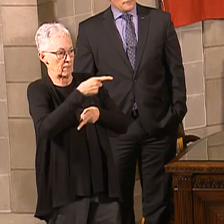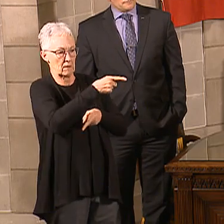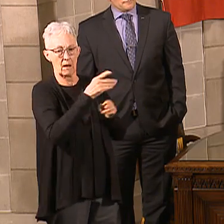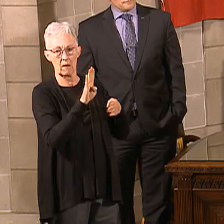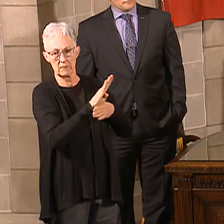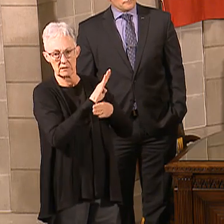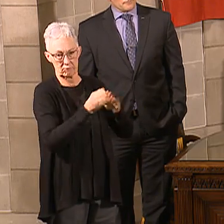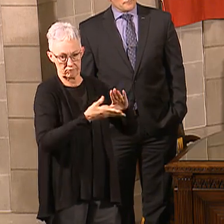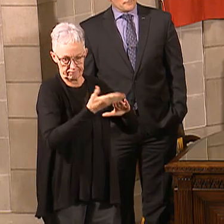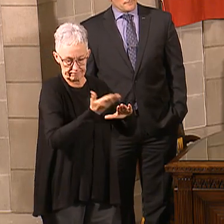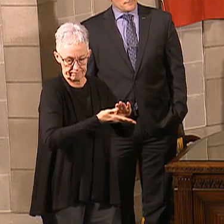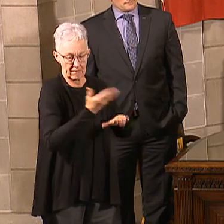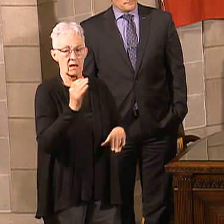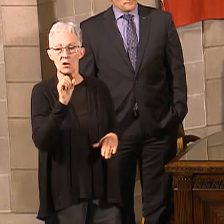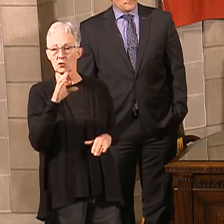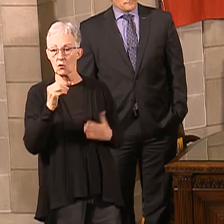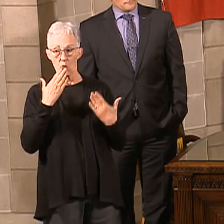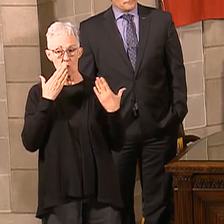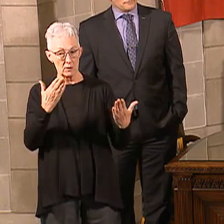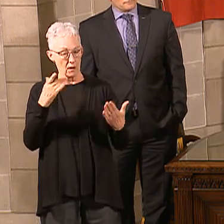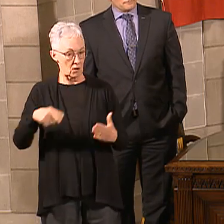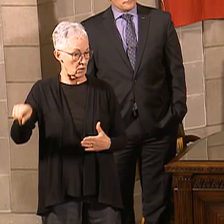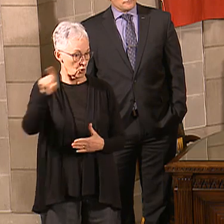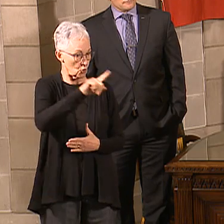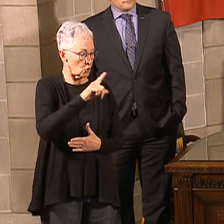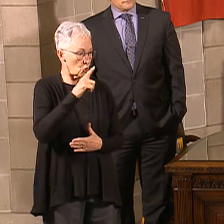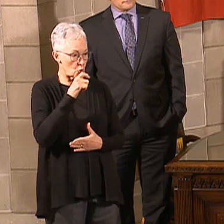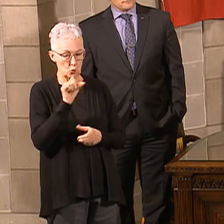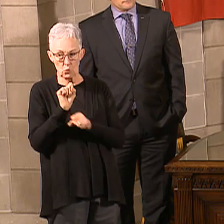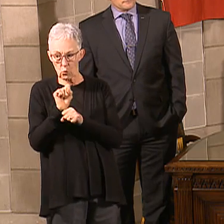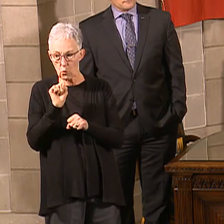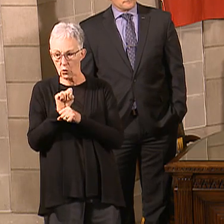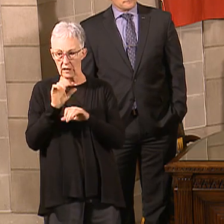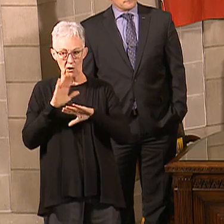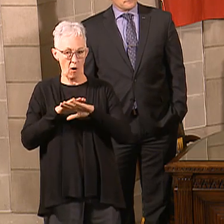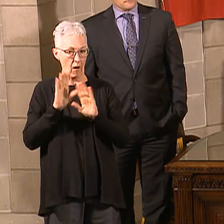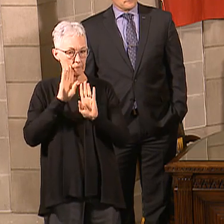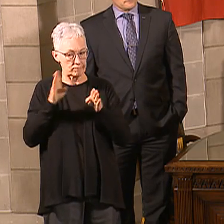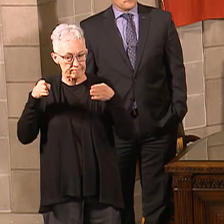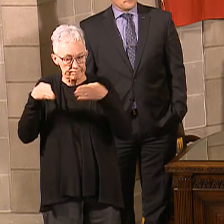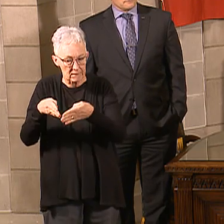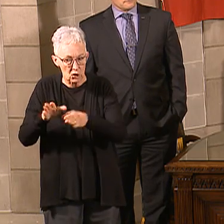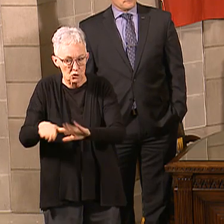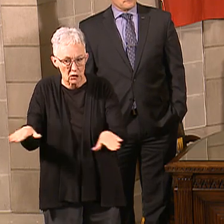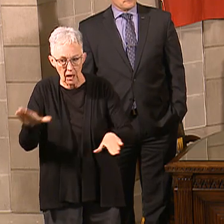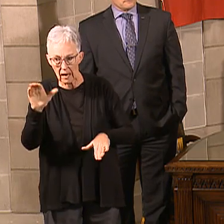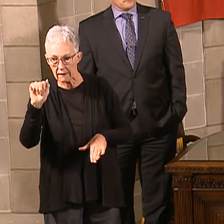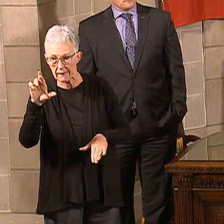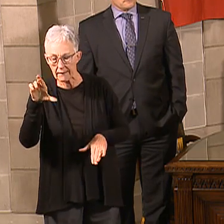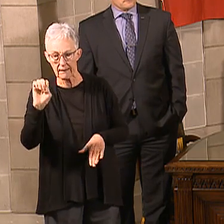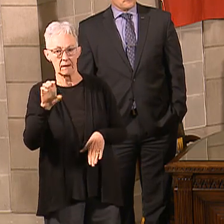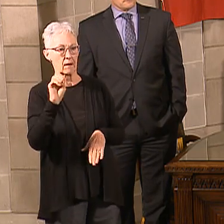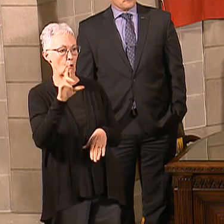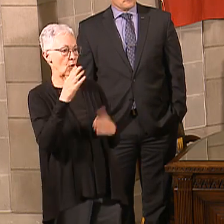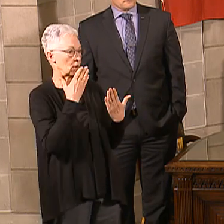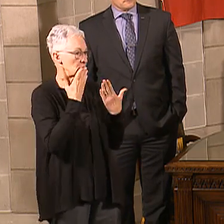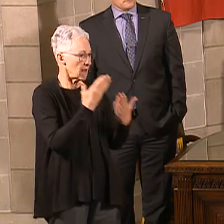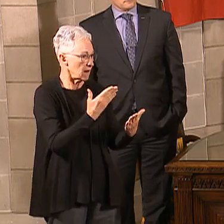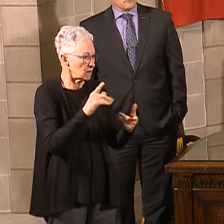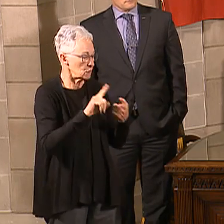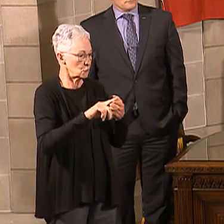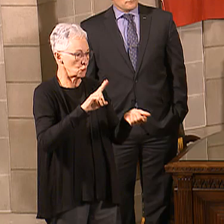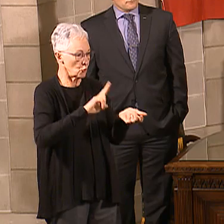it's people who are working together to be able to address child care issues, whether it's our healthcare professionals, whether it's our first